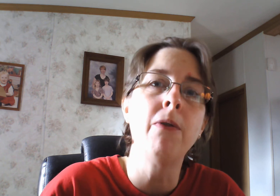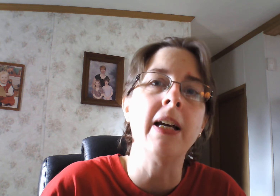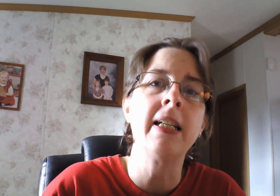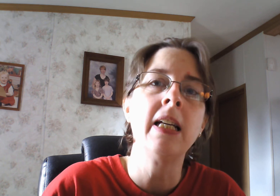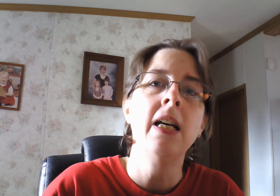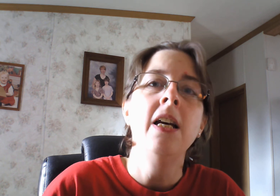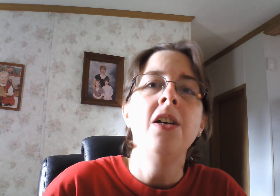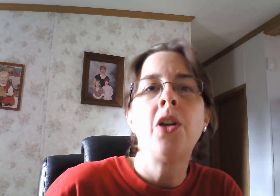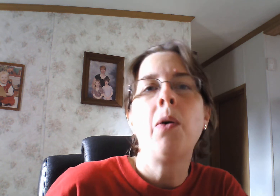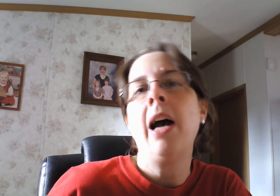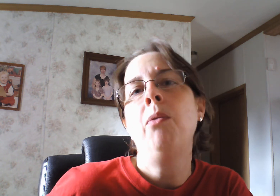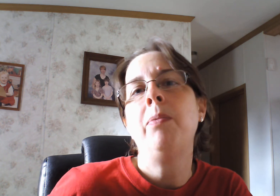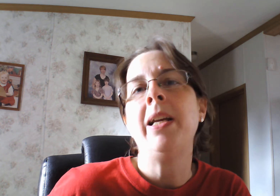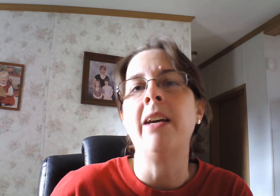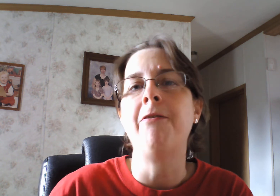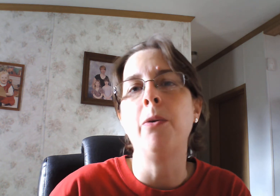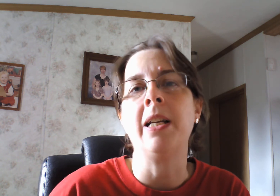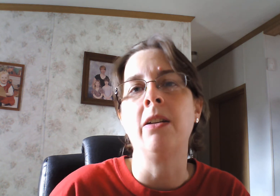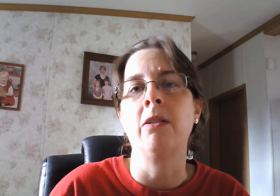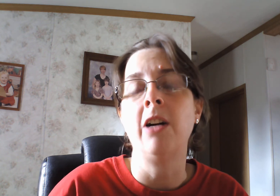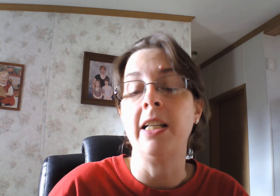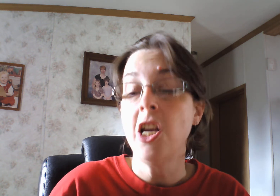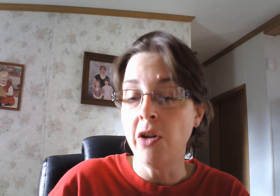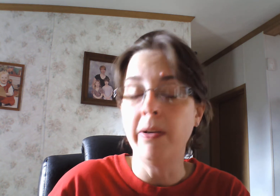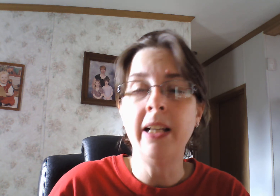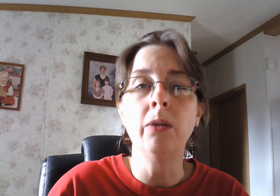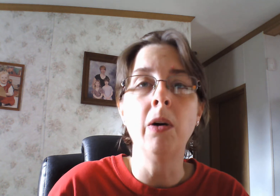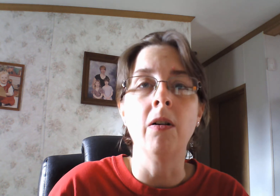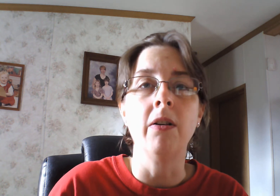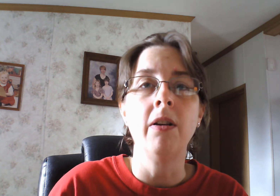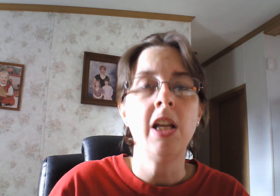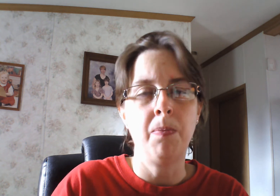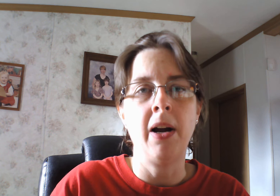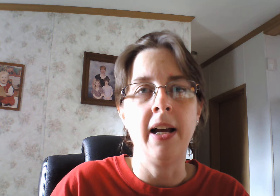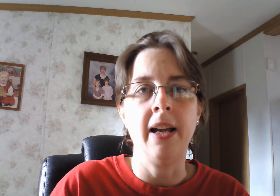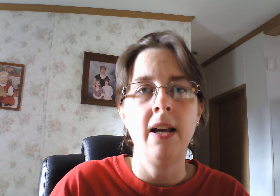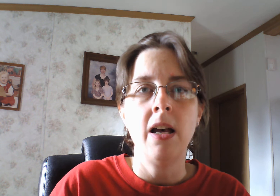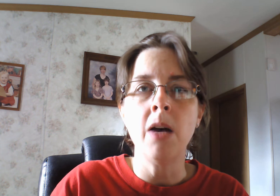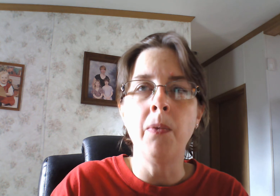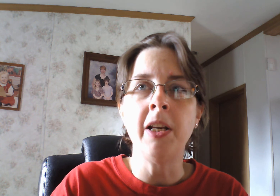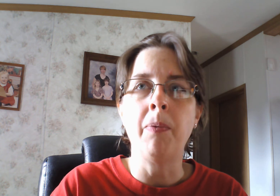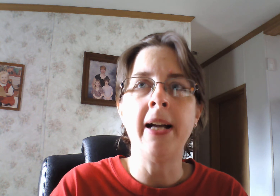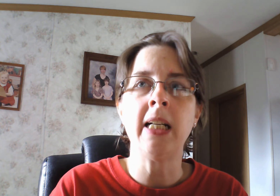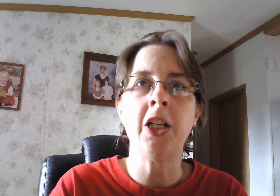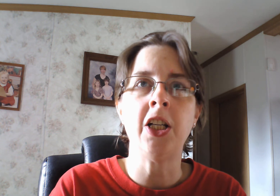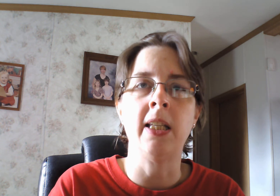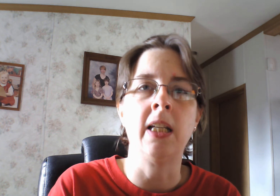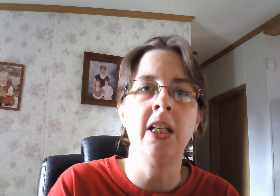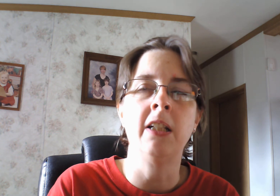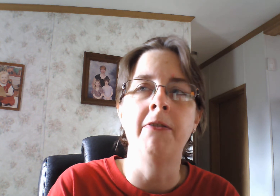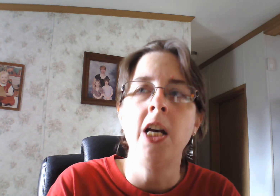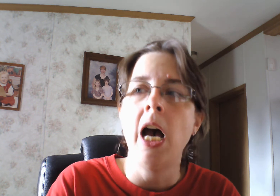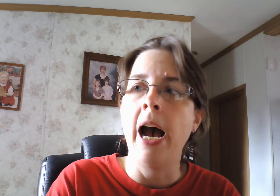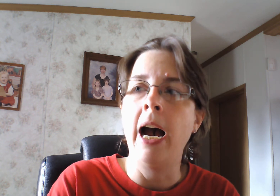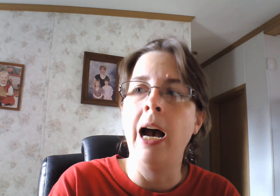focus. So how would we get focus on Christ? You read the Word, you pray. And when you pray, it's not just this list of